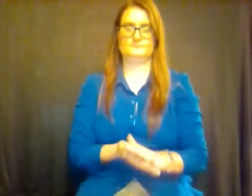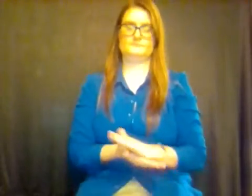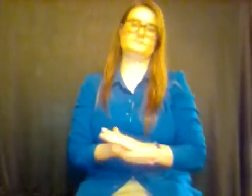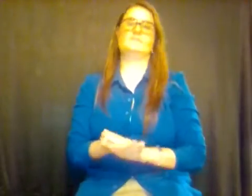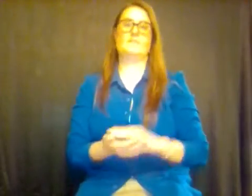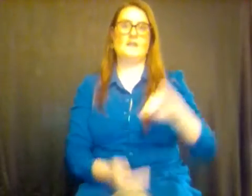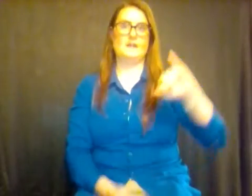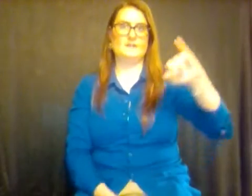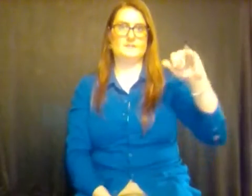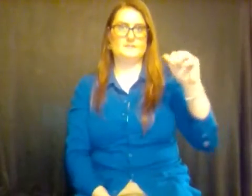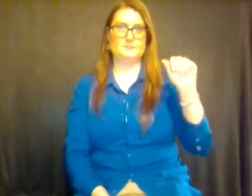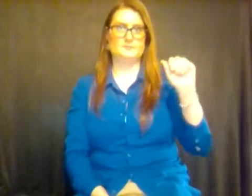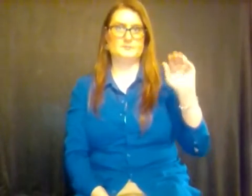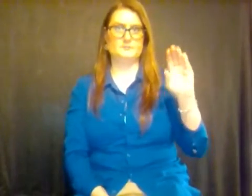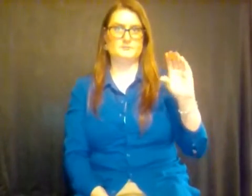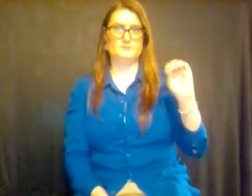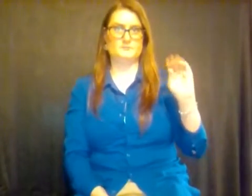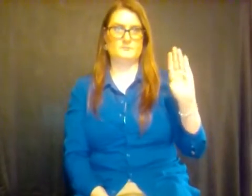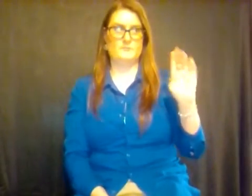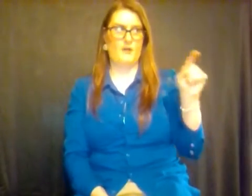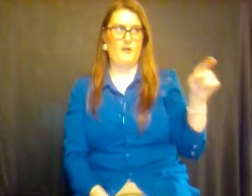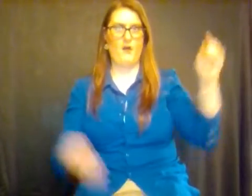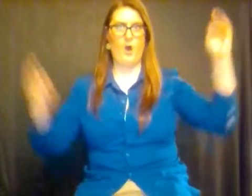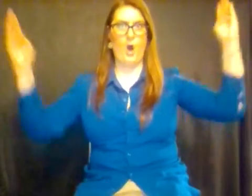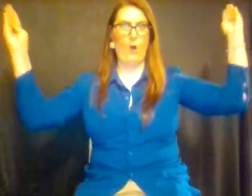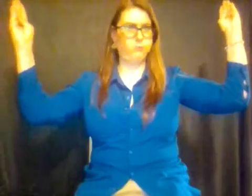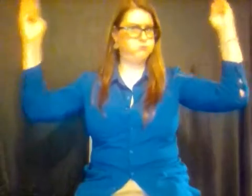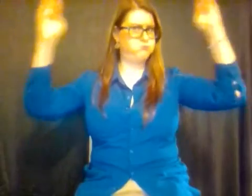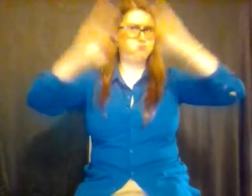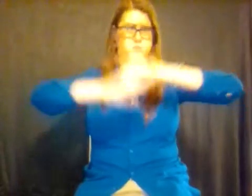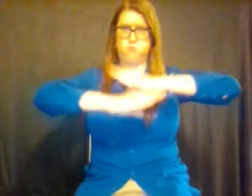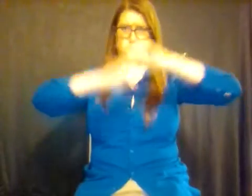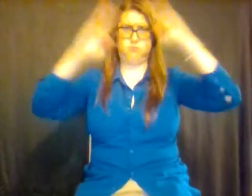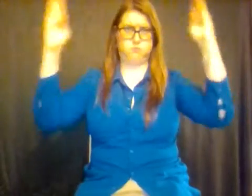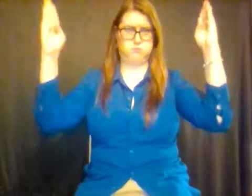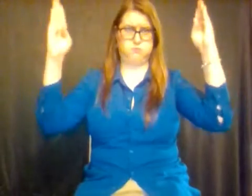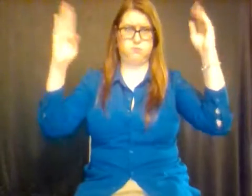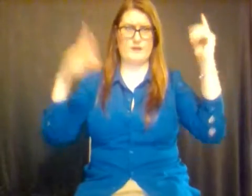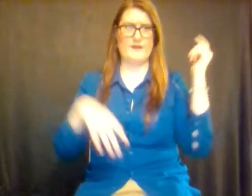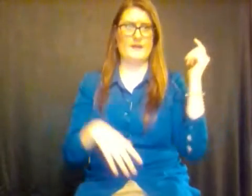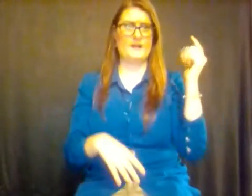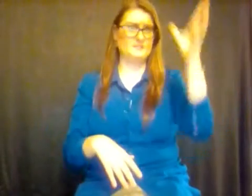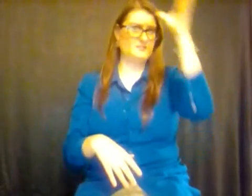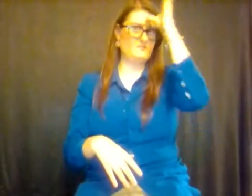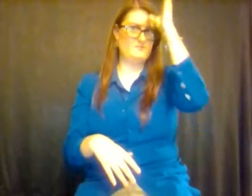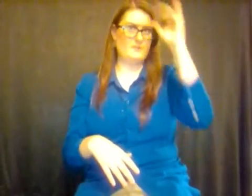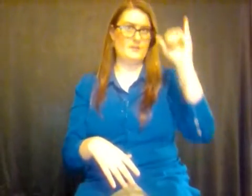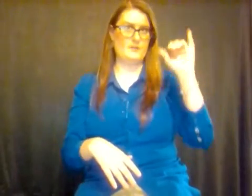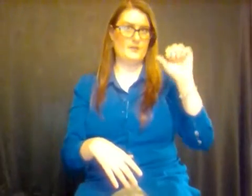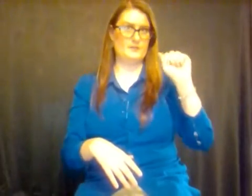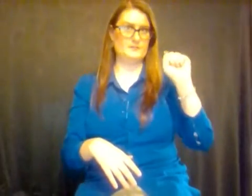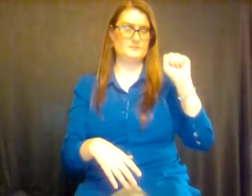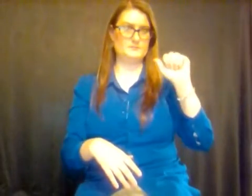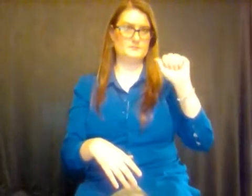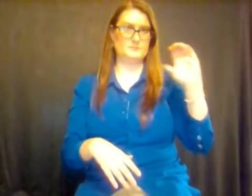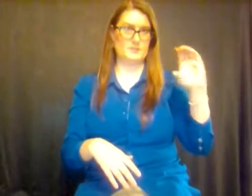Jacob was in trouble. Big trouble. He tricked his brother Esau and his father Isaac into agreeing that he could be in